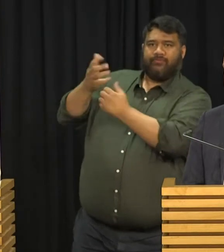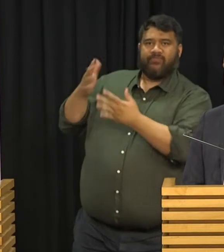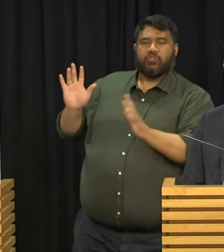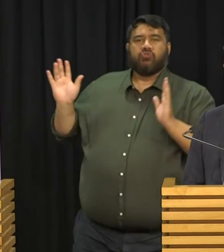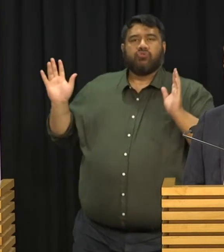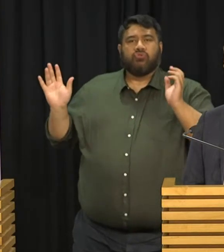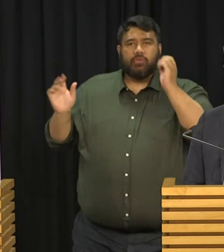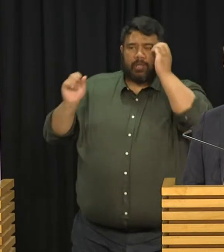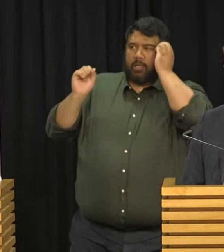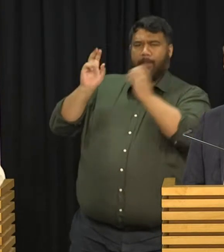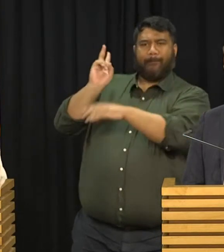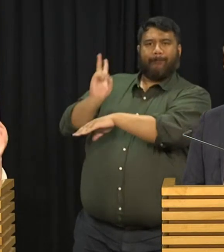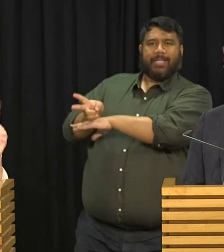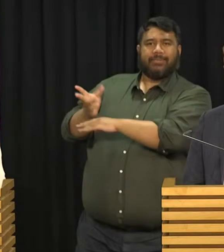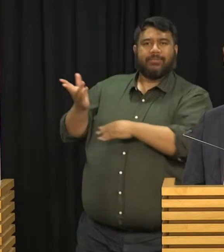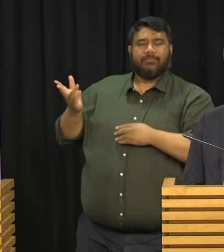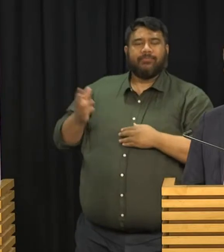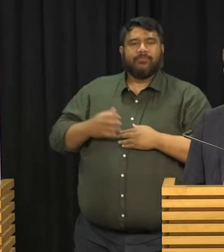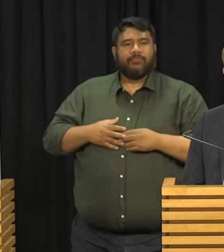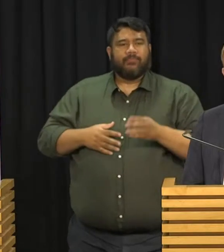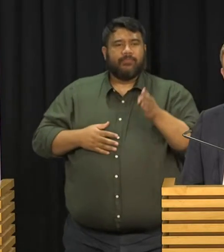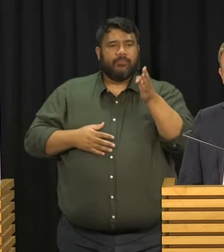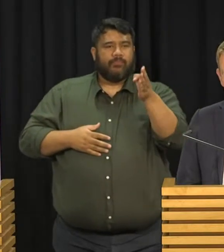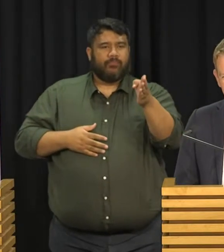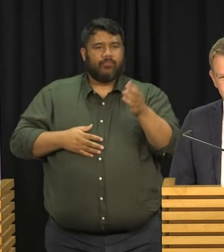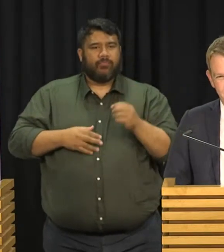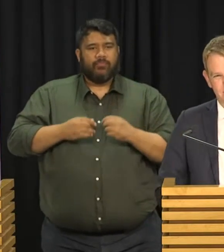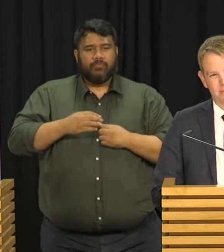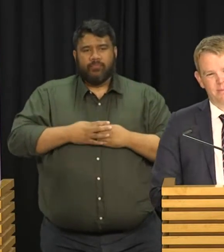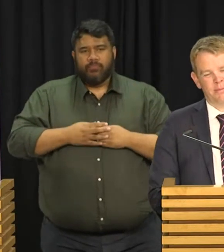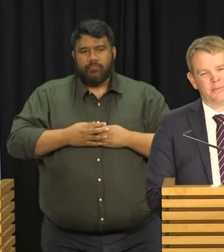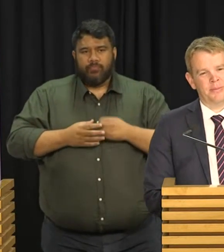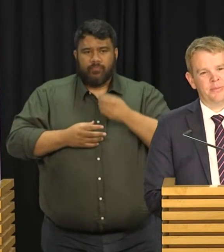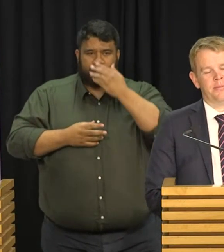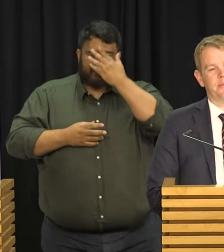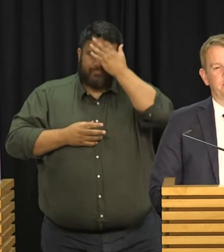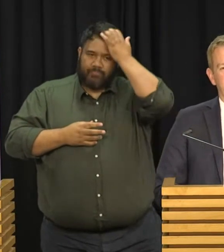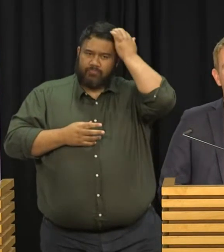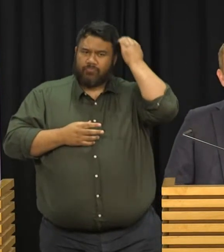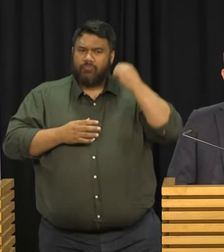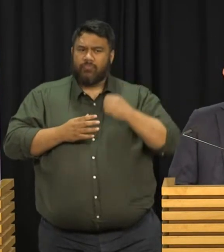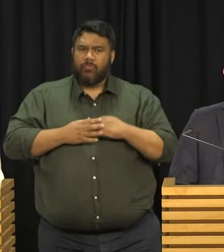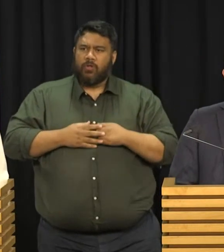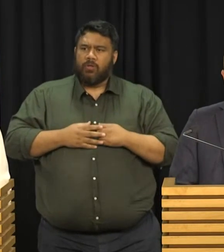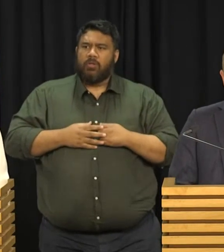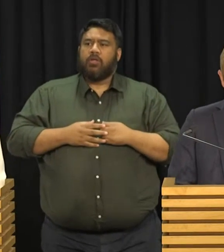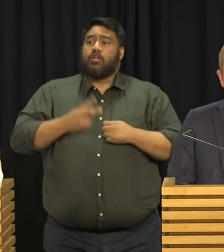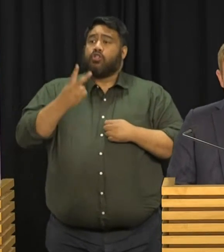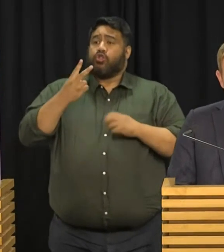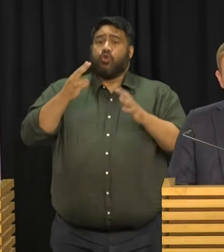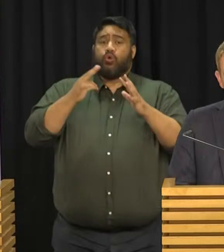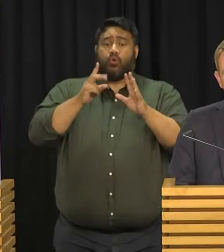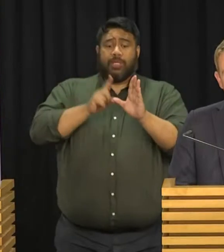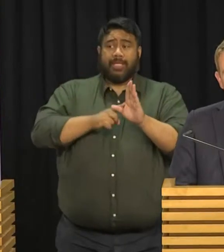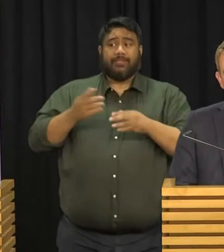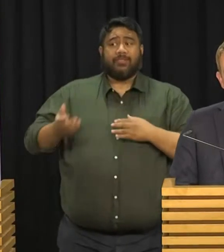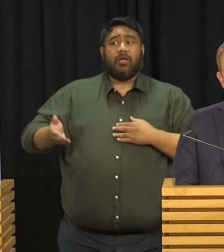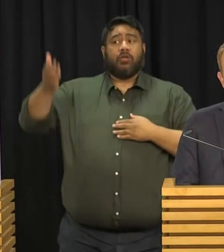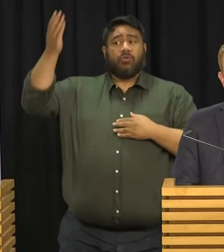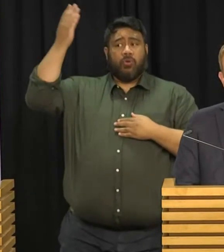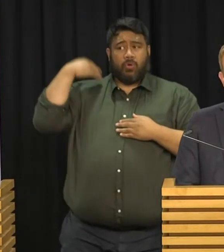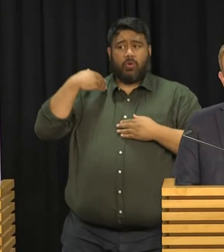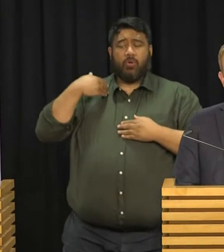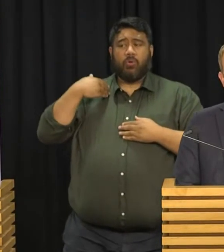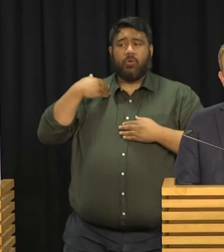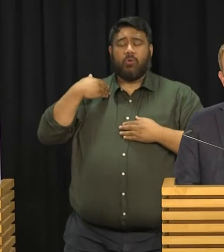out. This week, Ben. Thank you. This week marks 2 years since the Christchurch mosque's attack, and it's 3 months since